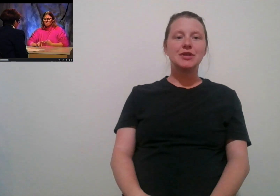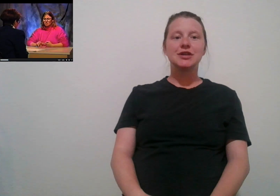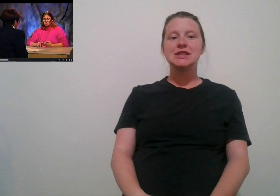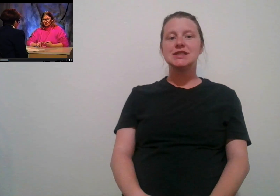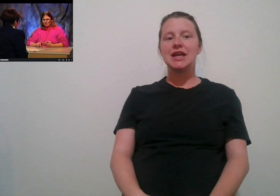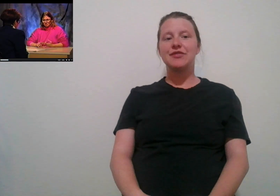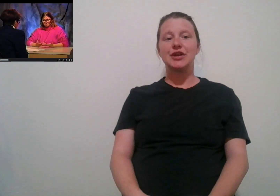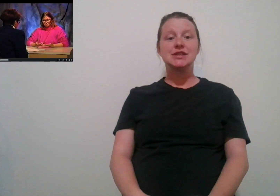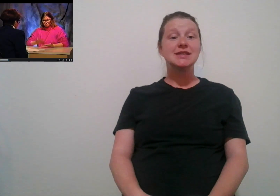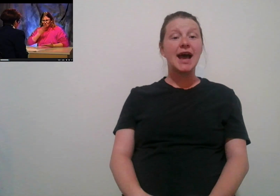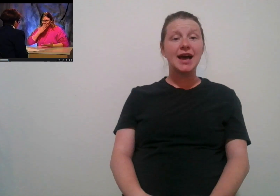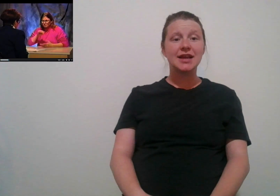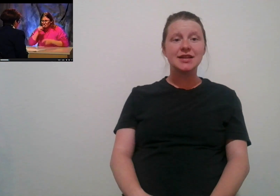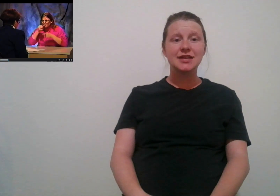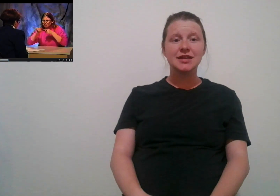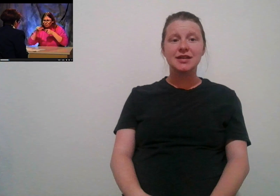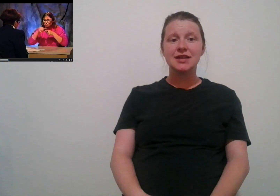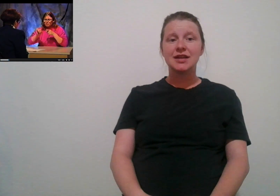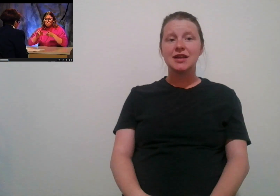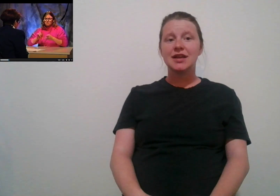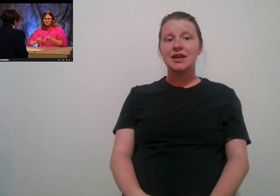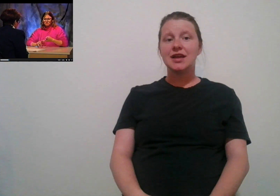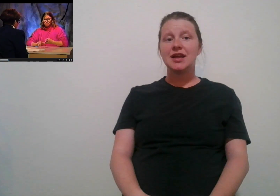Myself, I would look to see if they're sad,